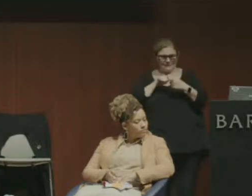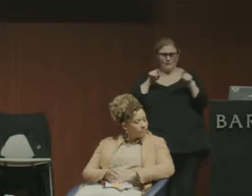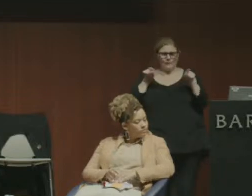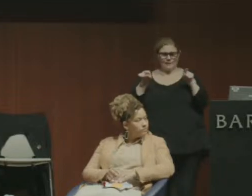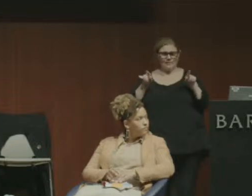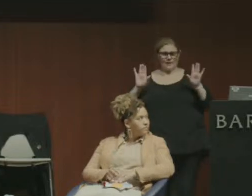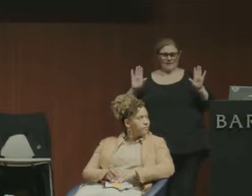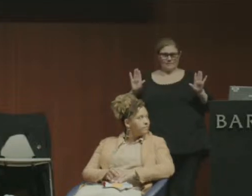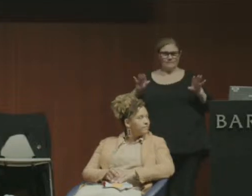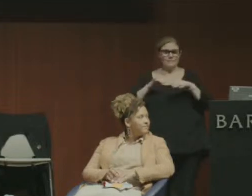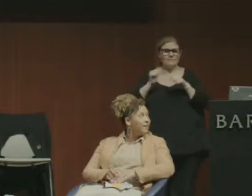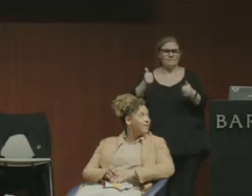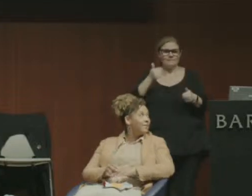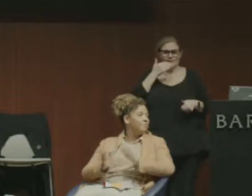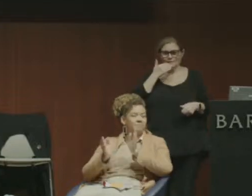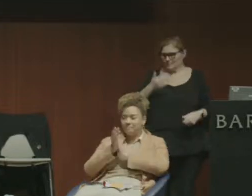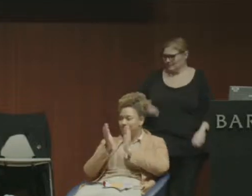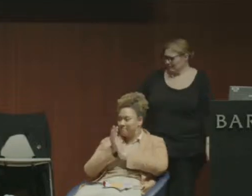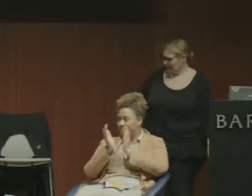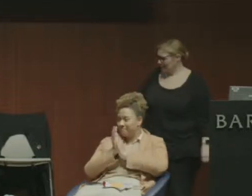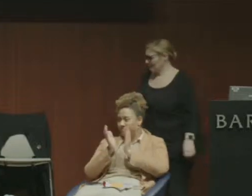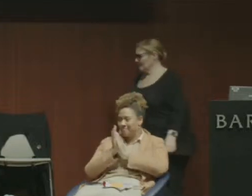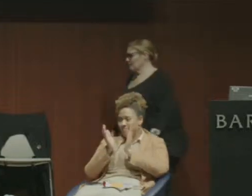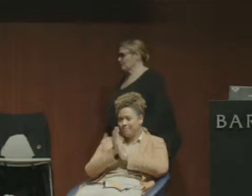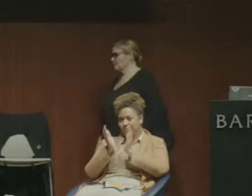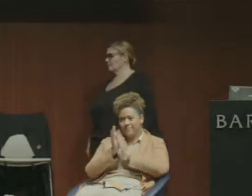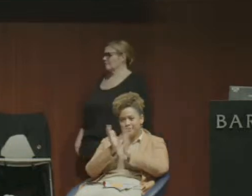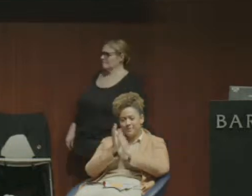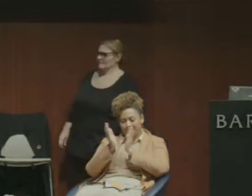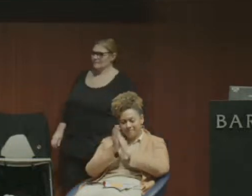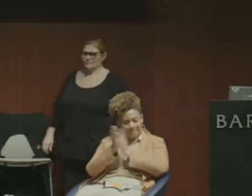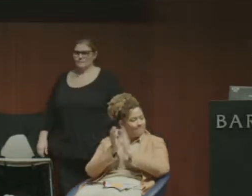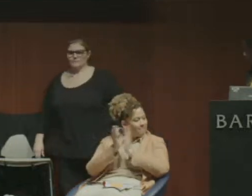their context. Thank you.